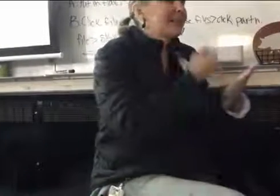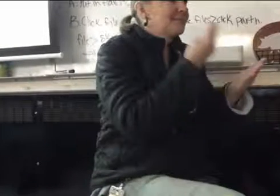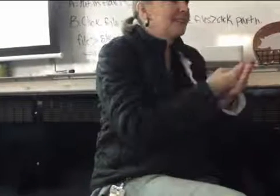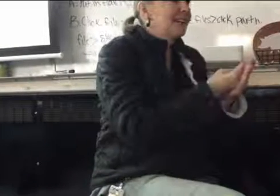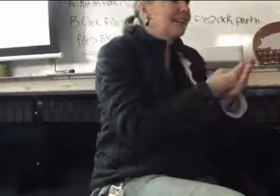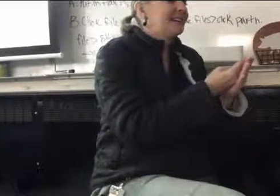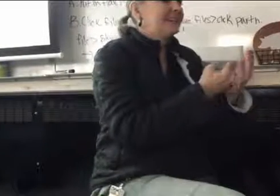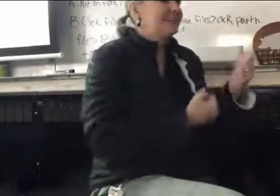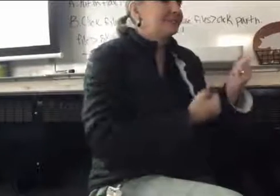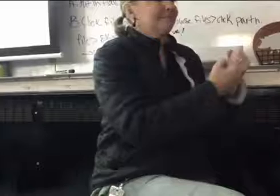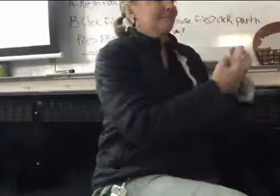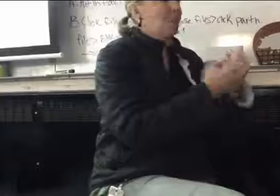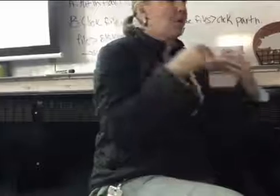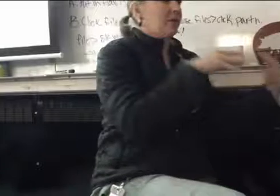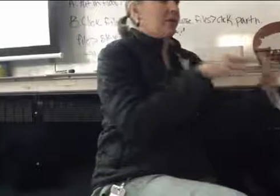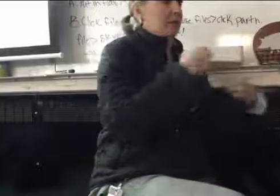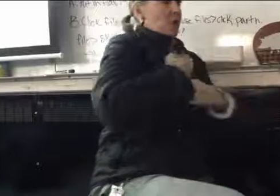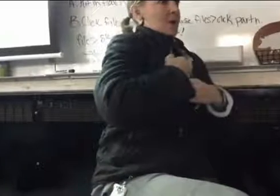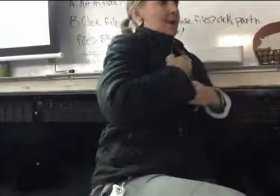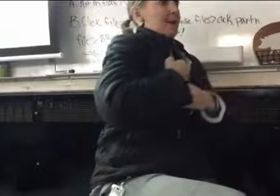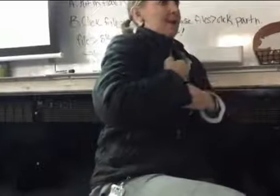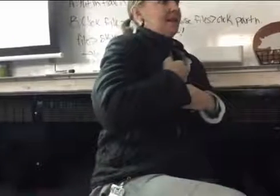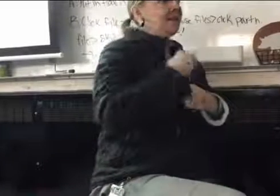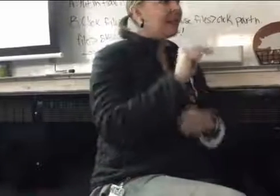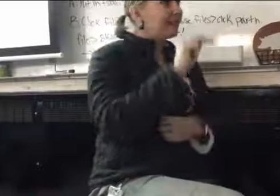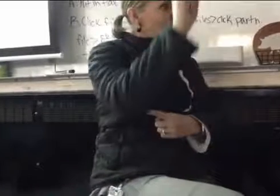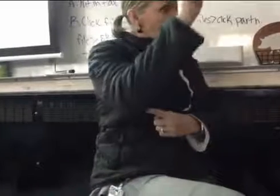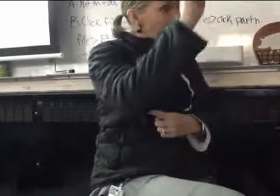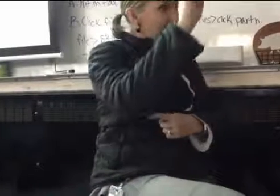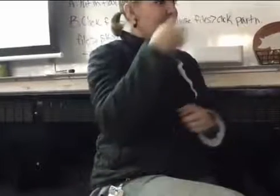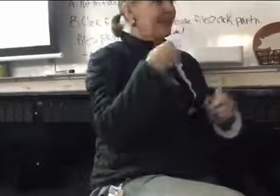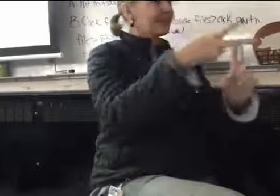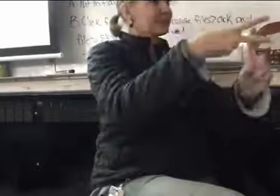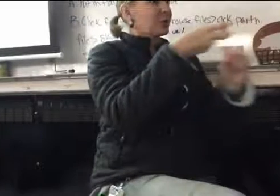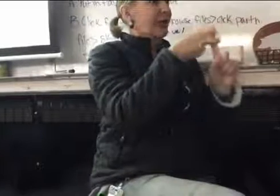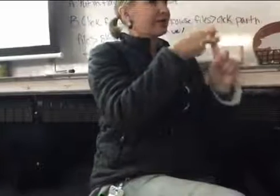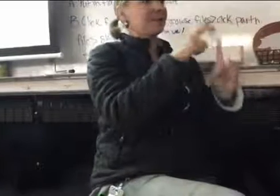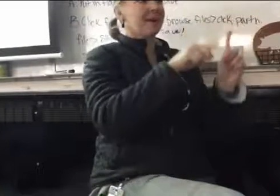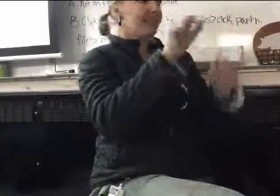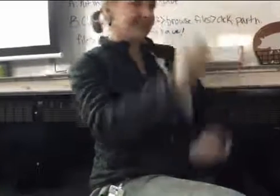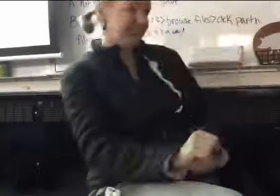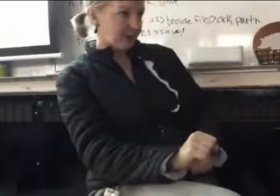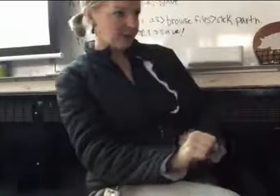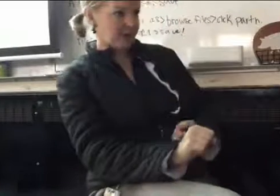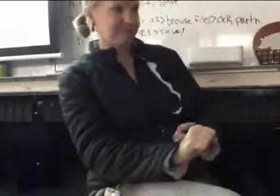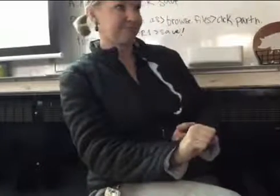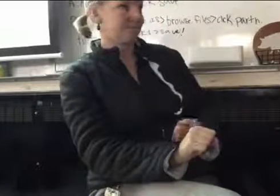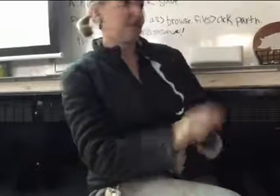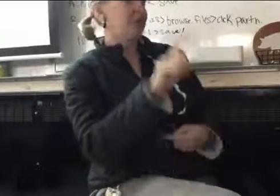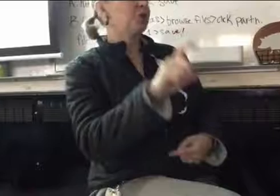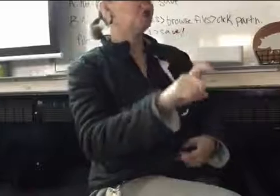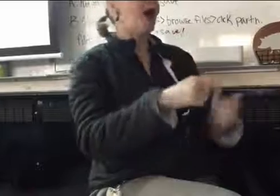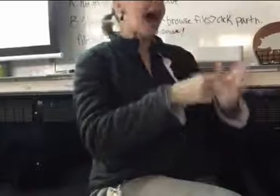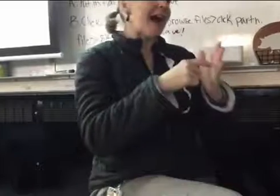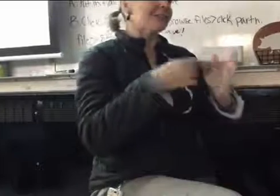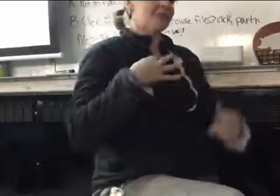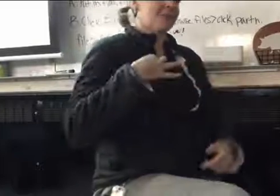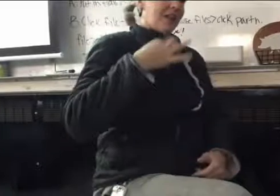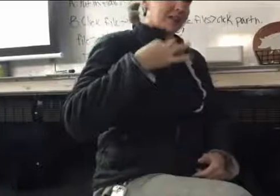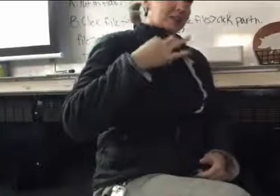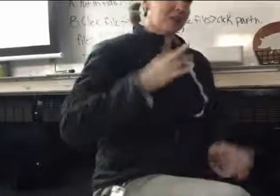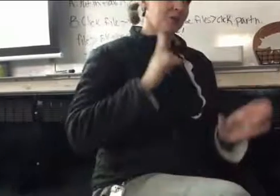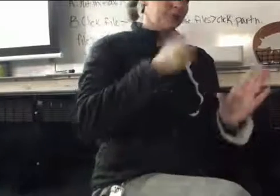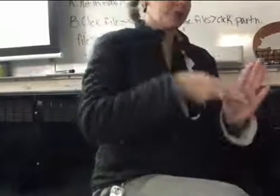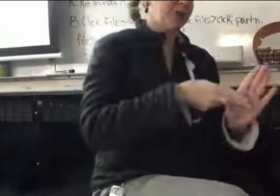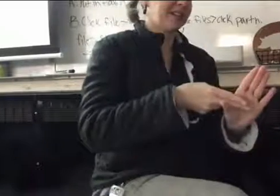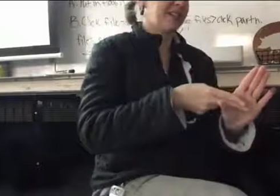government and form an army. While in the North, you have the draft. In the South, you actually had to volunteer to join the army. It's